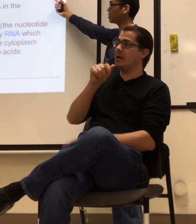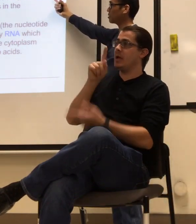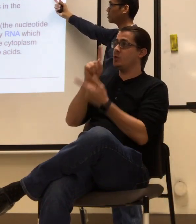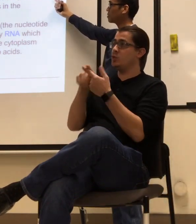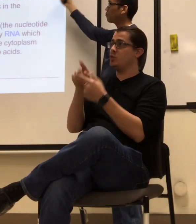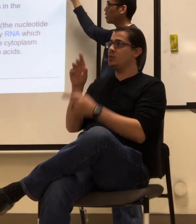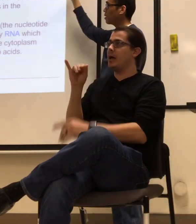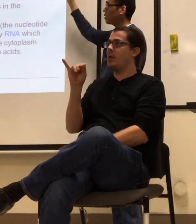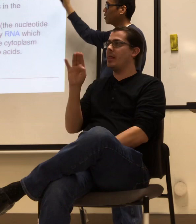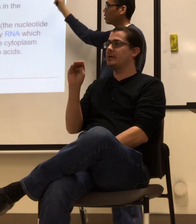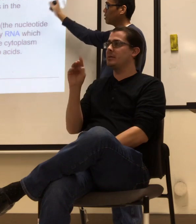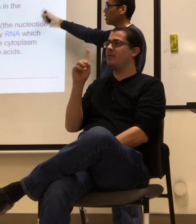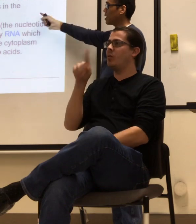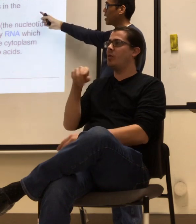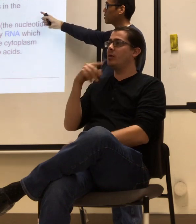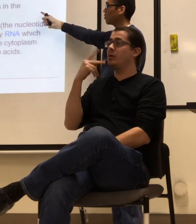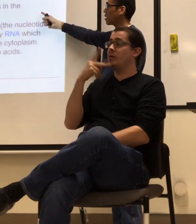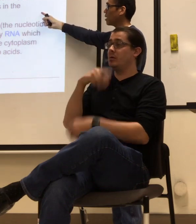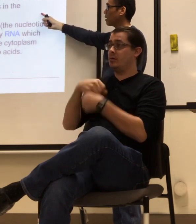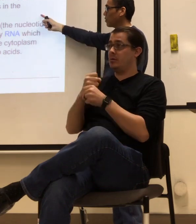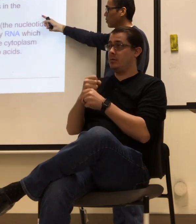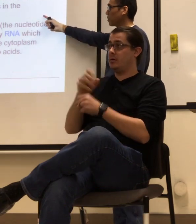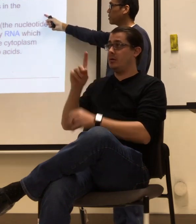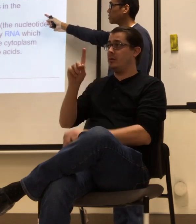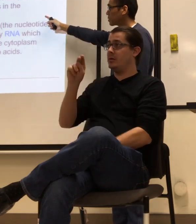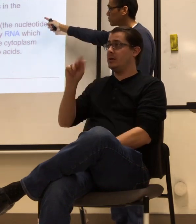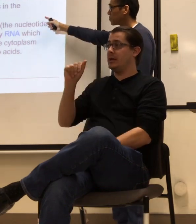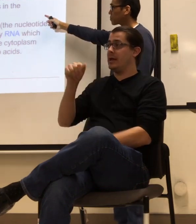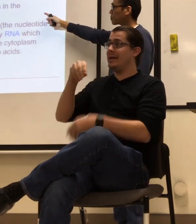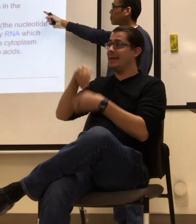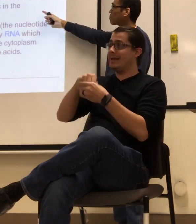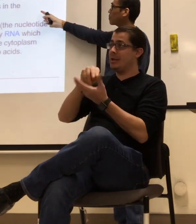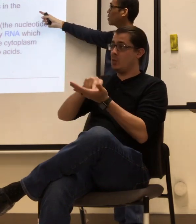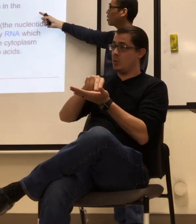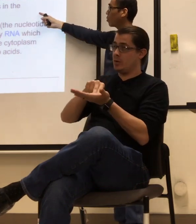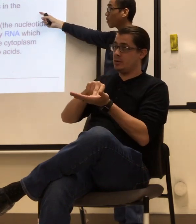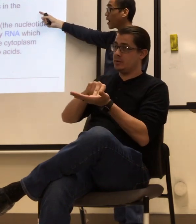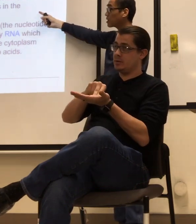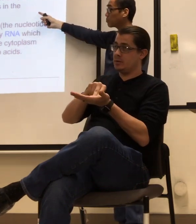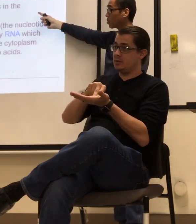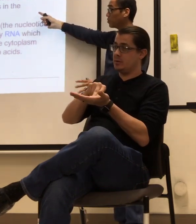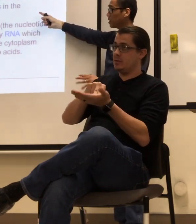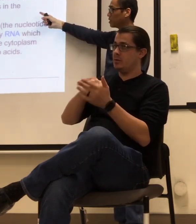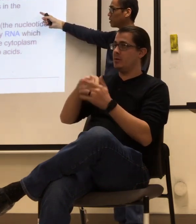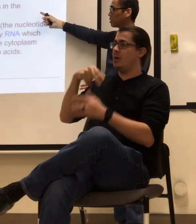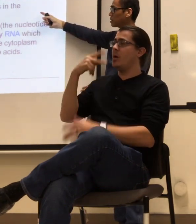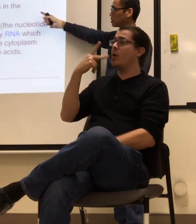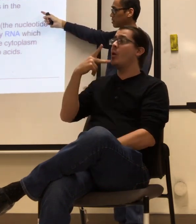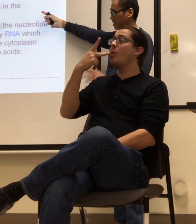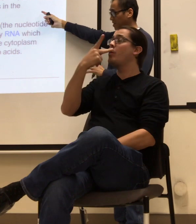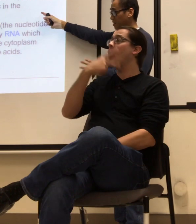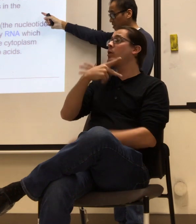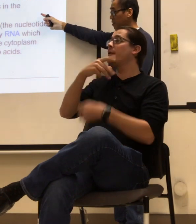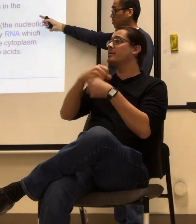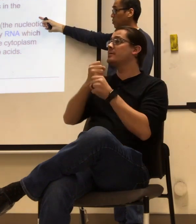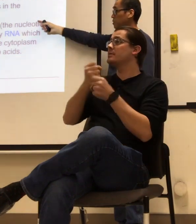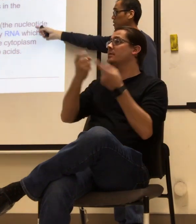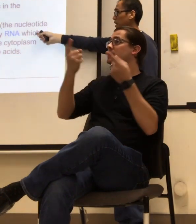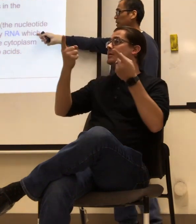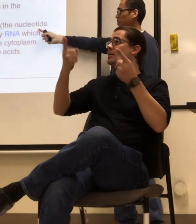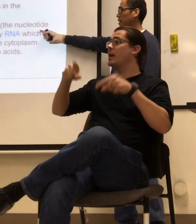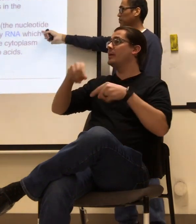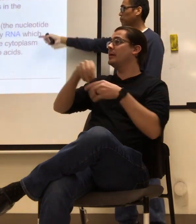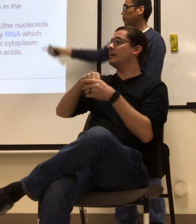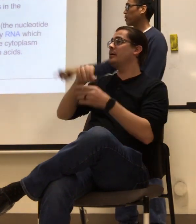protein synthesis. The DNA is located in the nucleus, whereas protein synthesis occurs